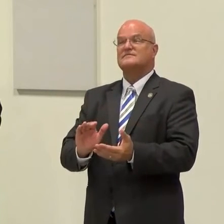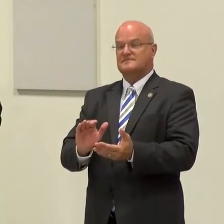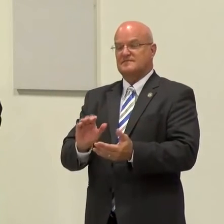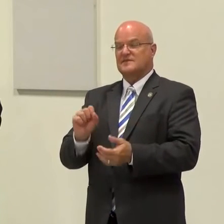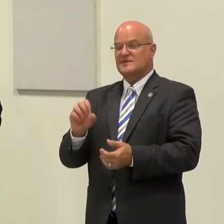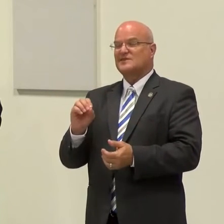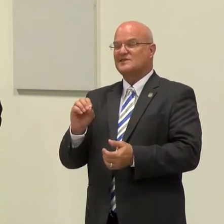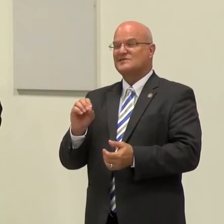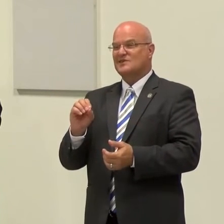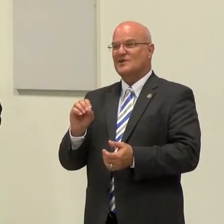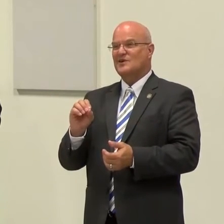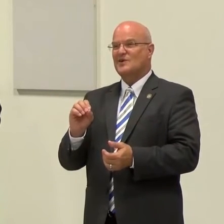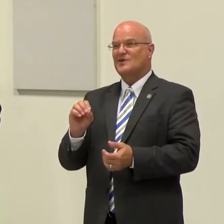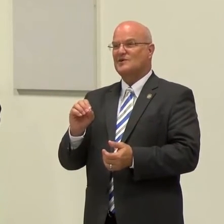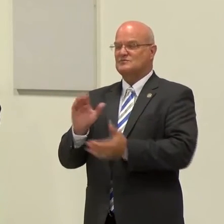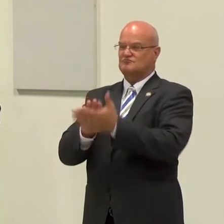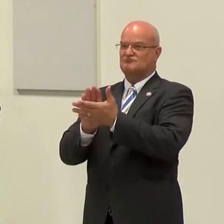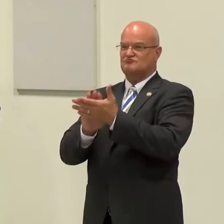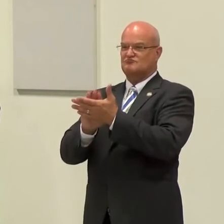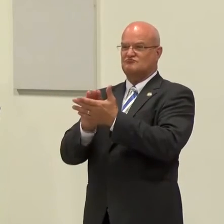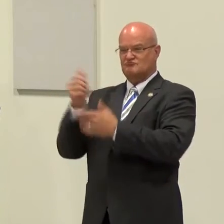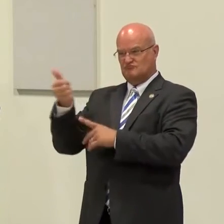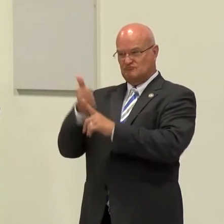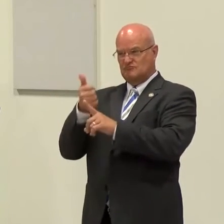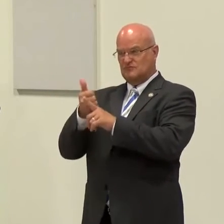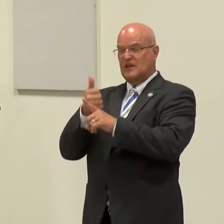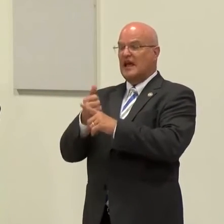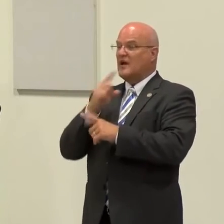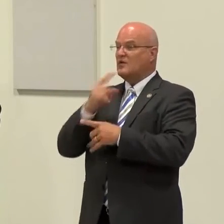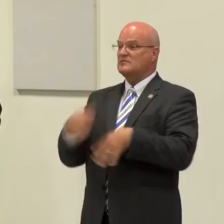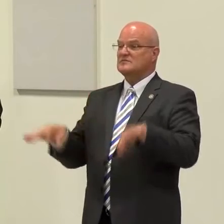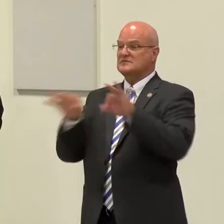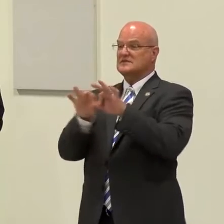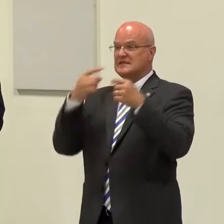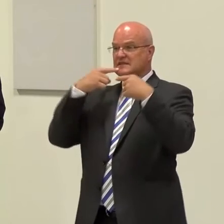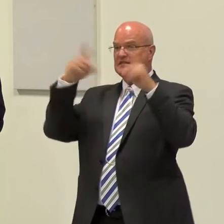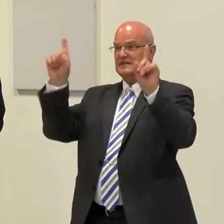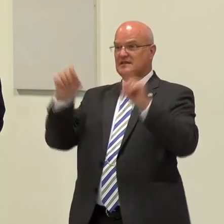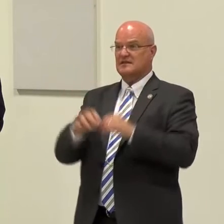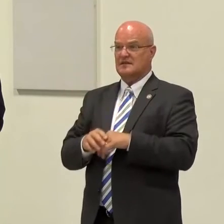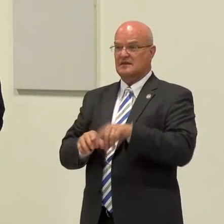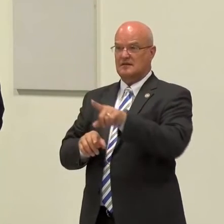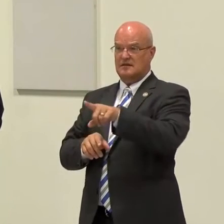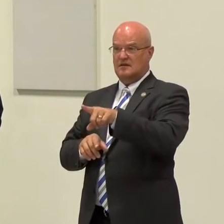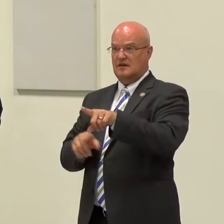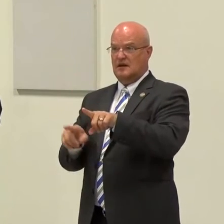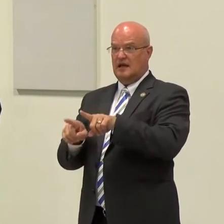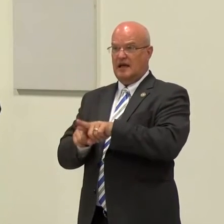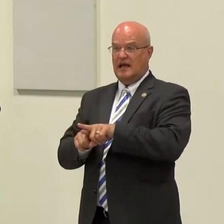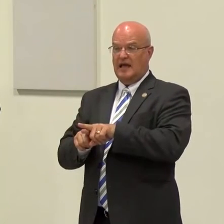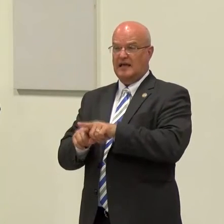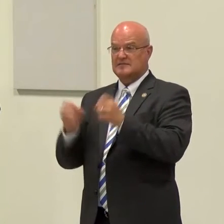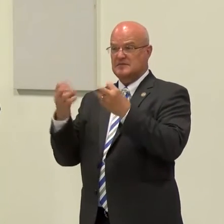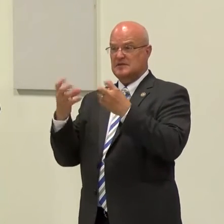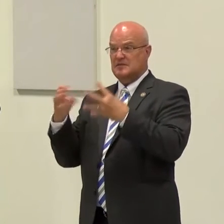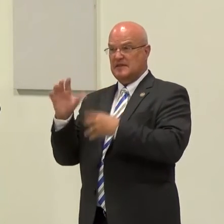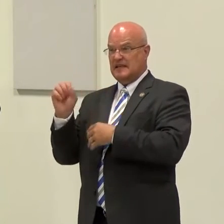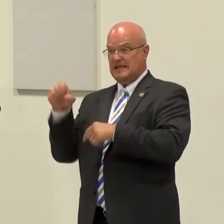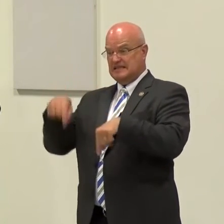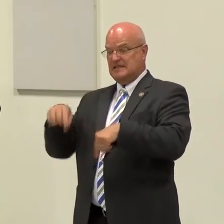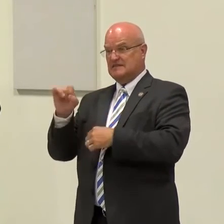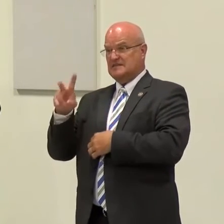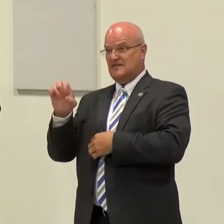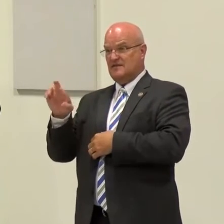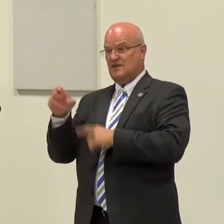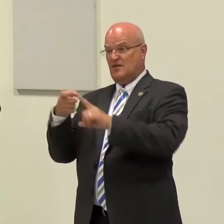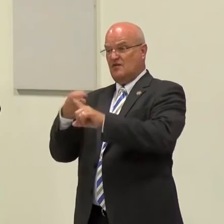they, should be applauded, and they've been a key part of the success here. So has a large portion of the cases in Sevier County